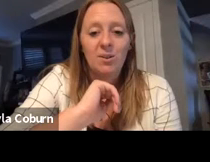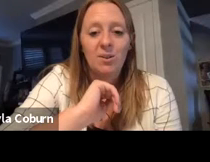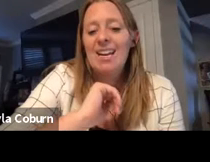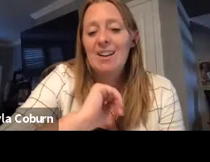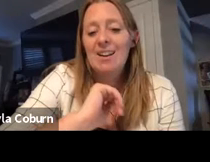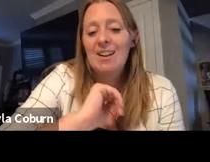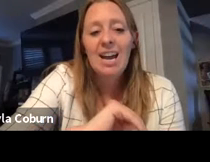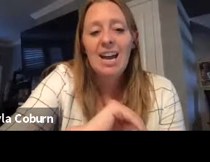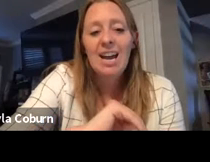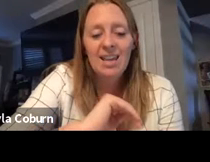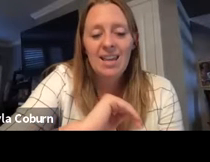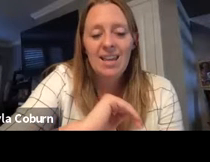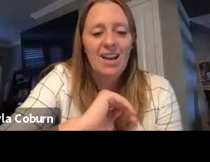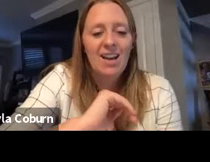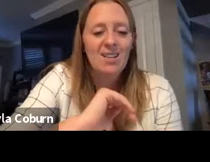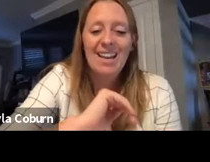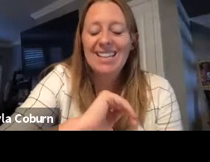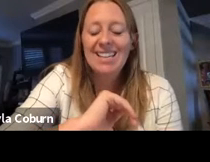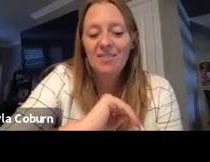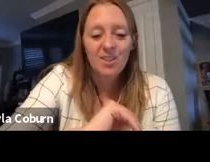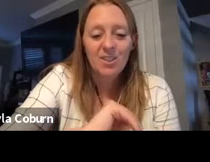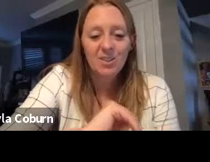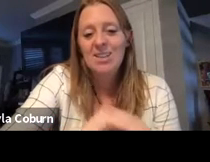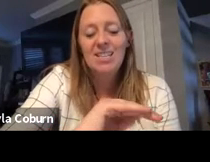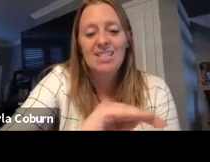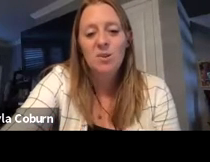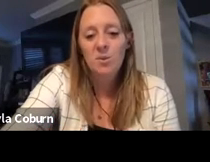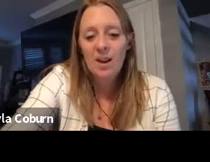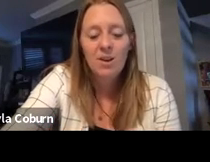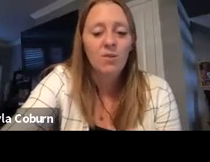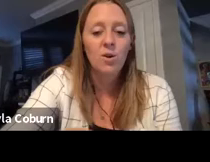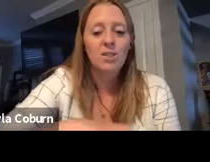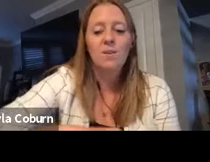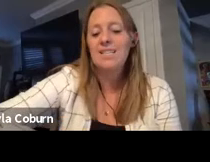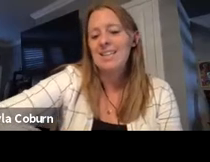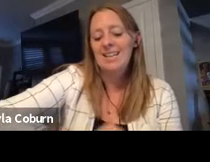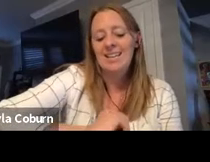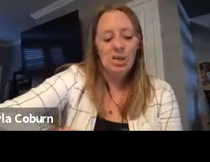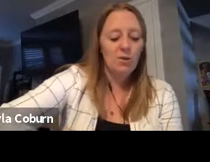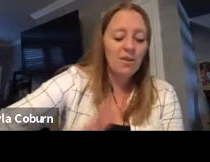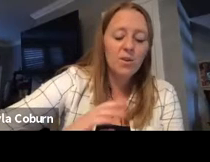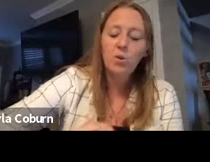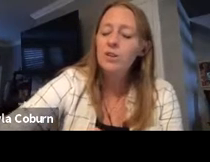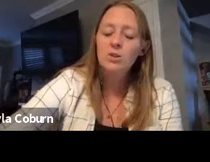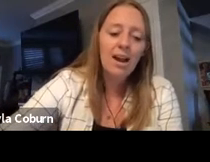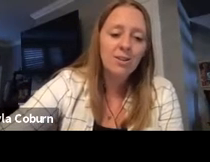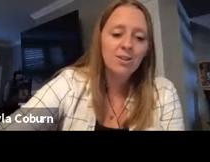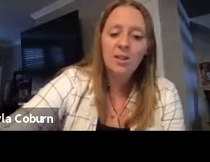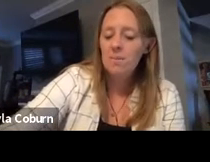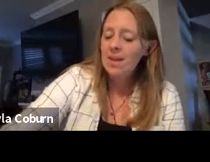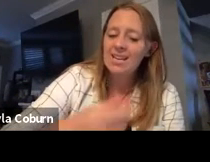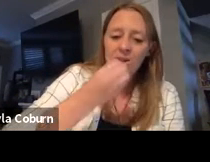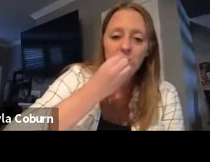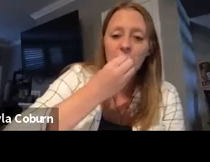to do. And if they're really hungry, they will find a way to get to that food. So this is a great reinforcement to, if you have goldfish crackers